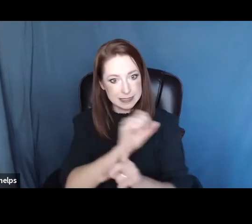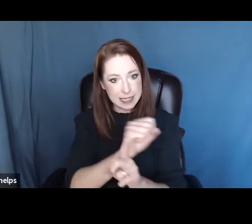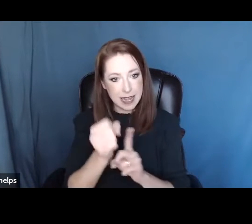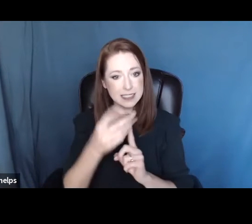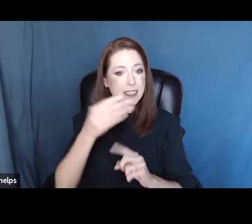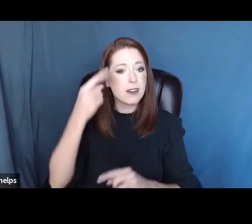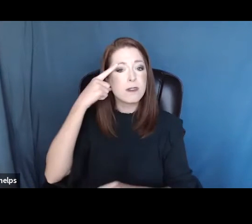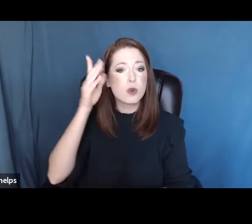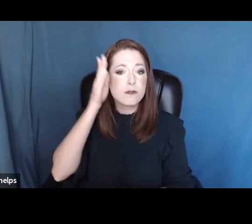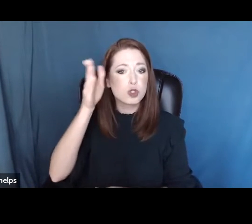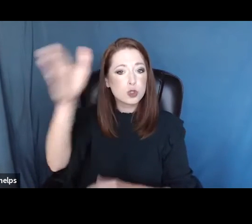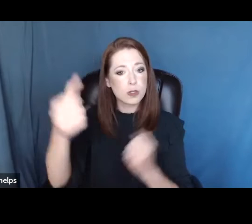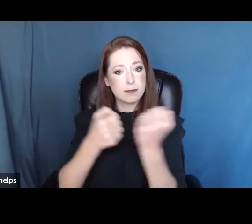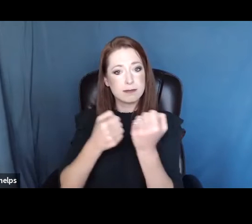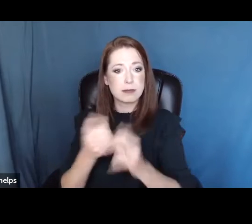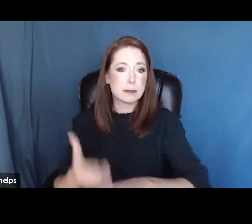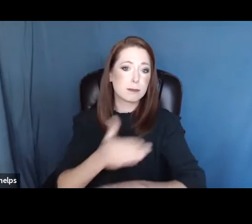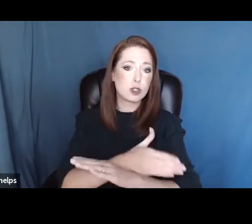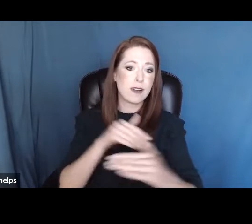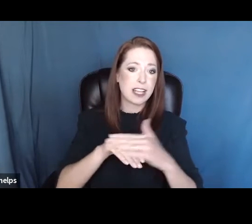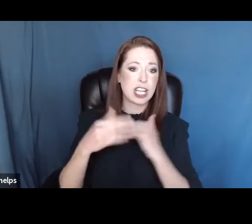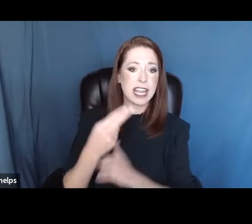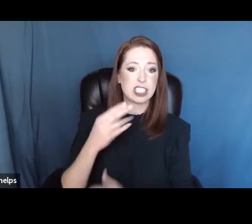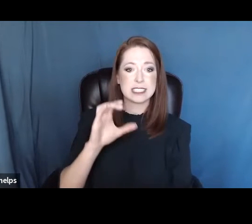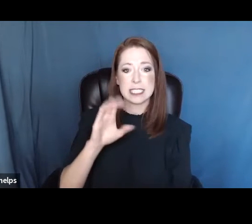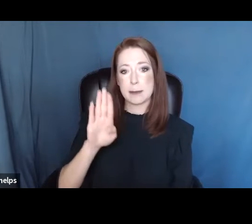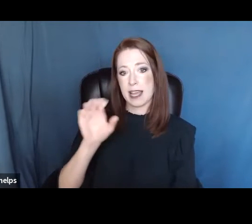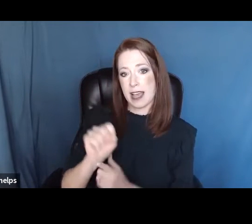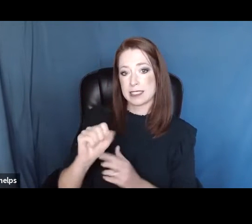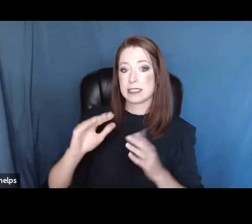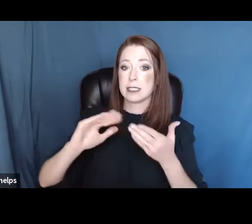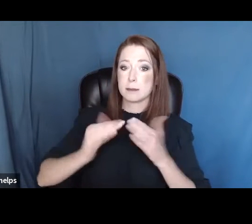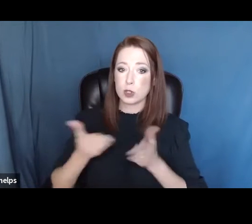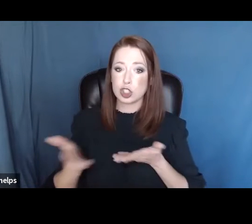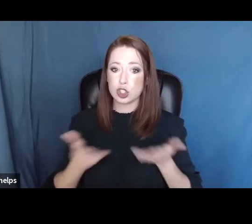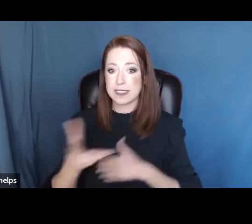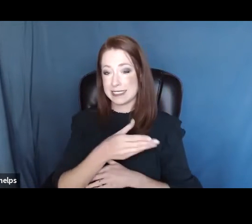advocacy to increase access to HCBS, home and community-based services and housing.